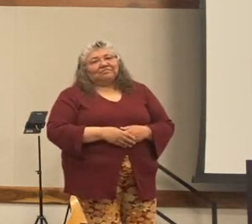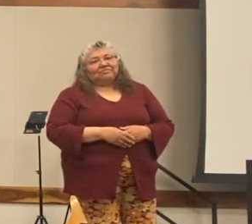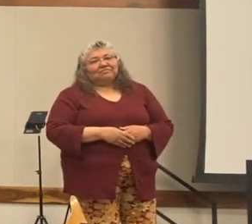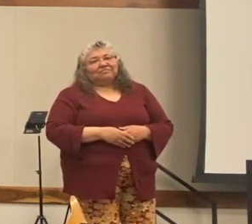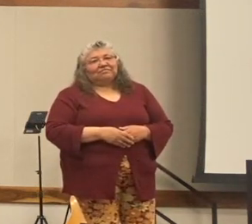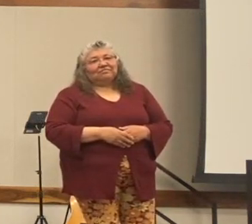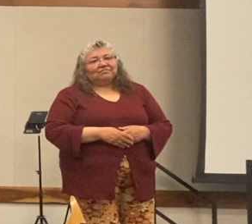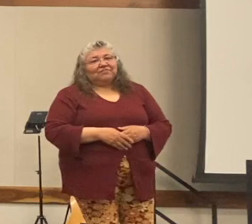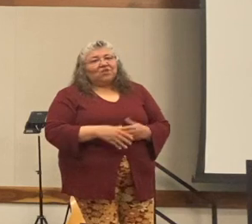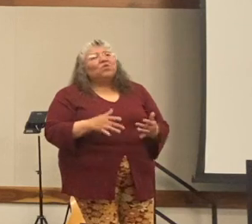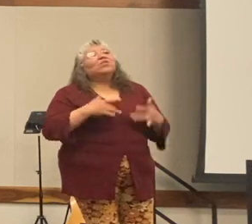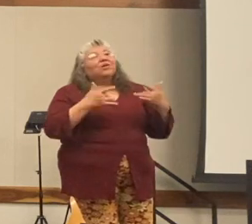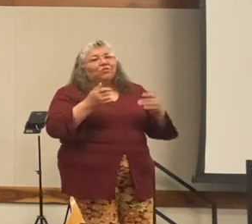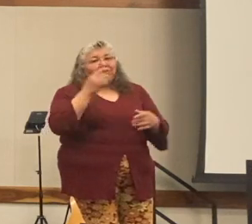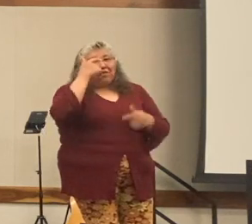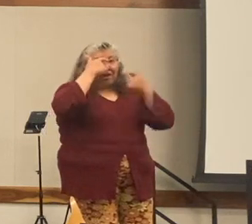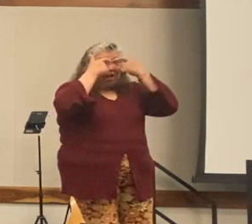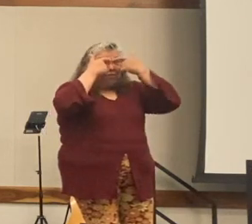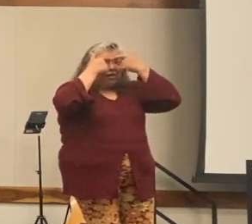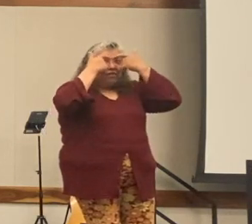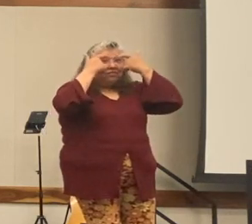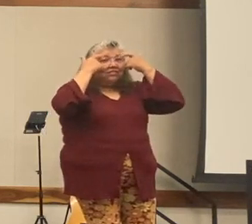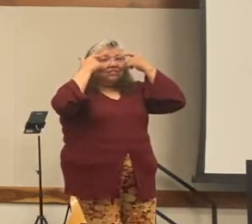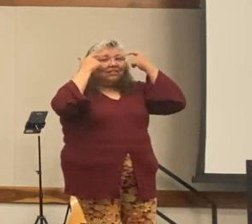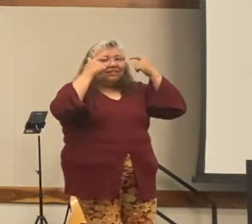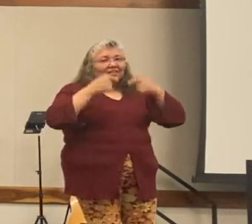what's up with your eyebrows, bro?